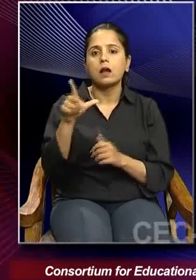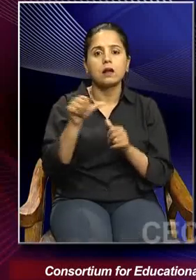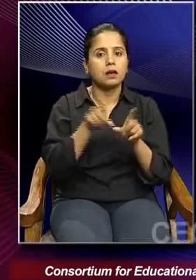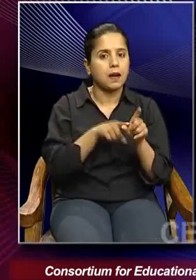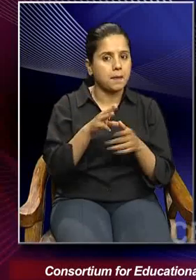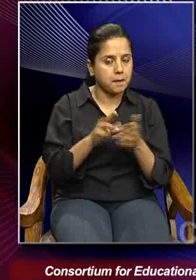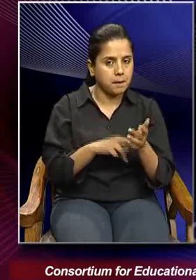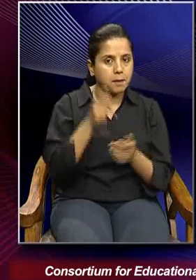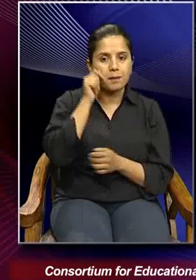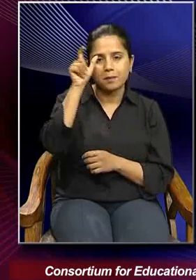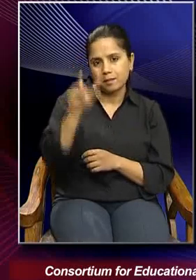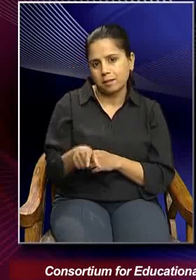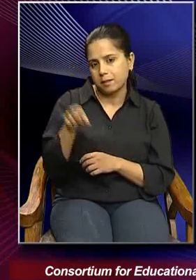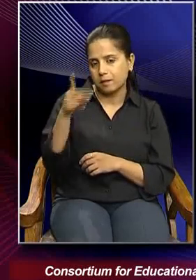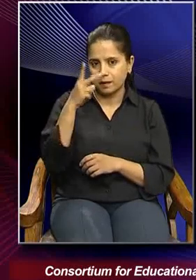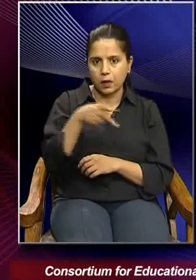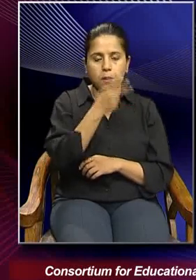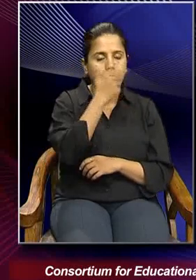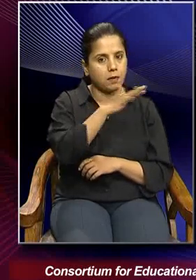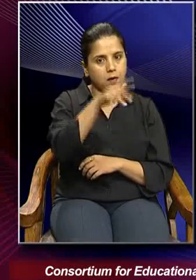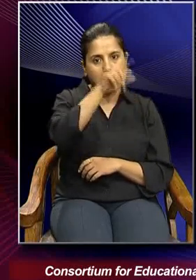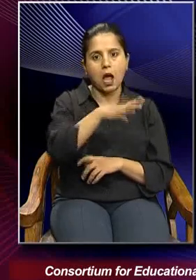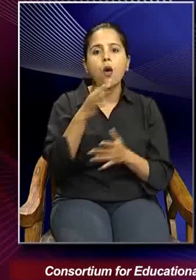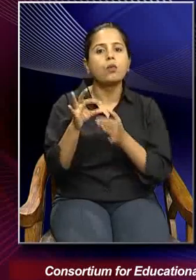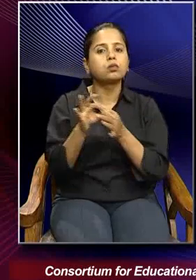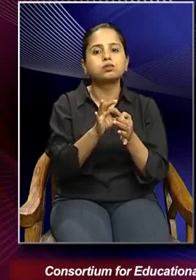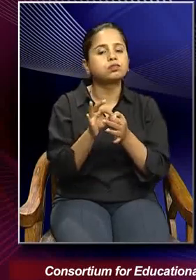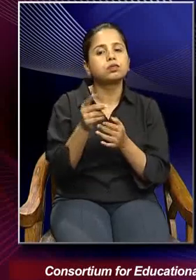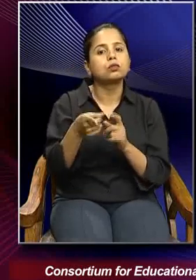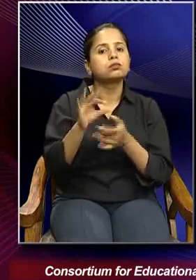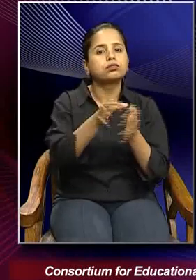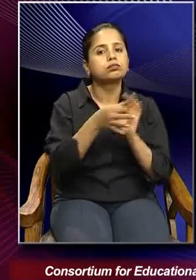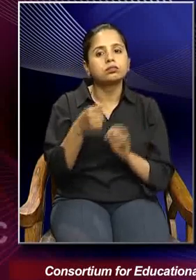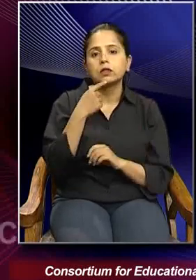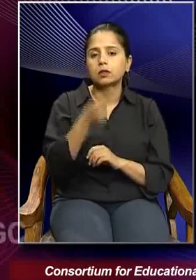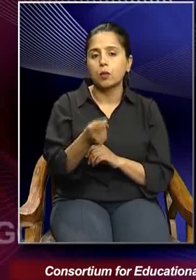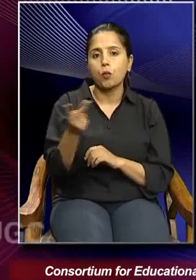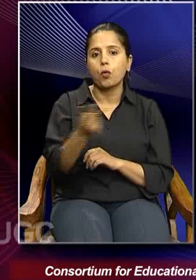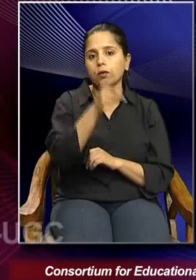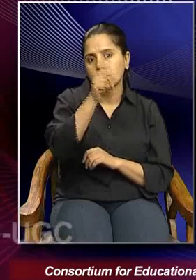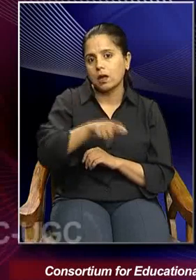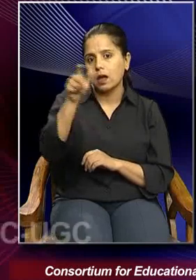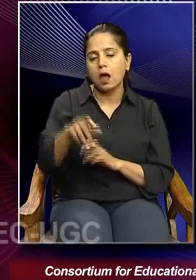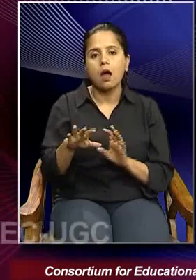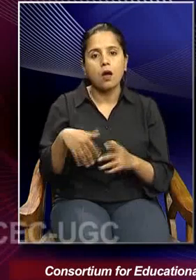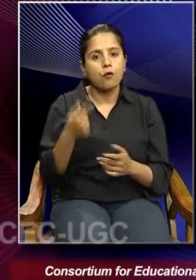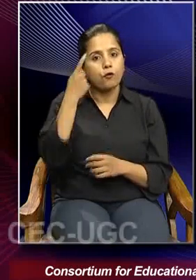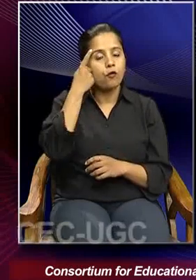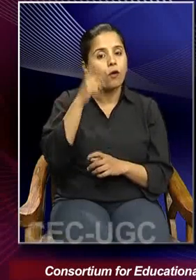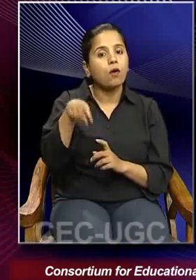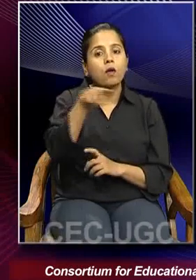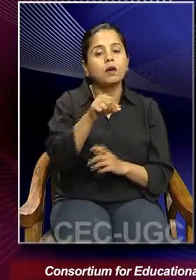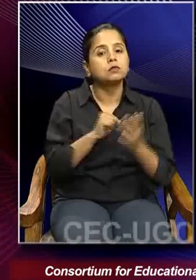blind man, that how there has to be a partnership or cooperation between both of them